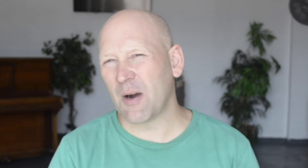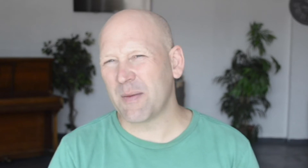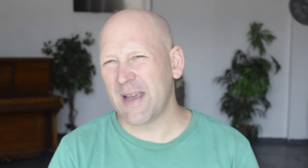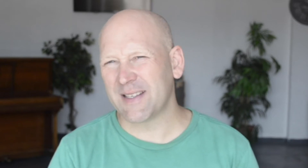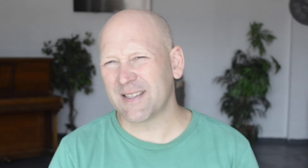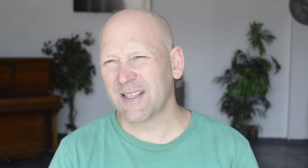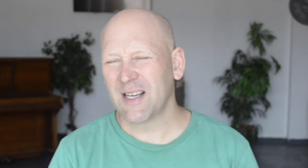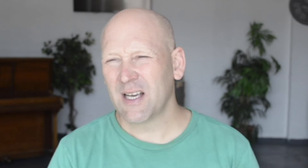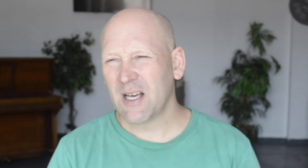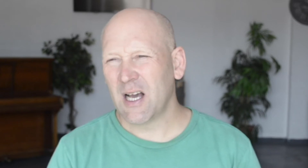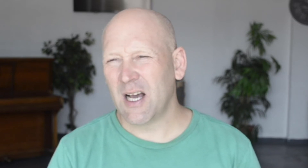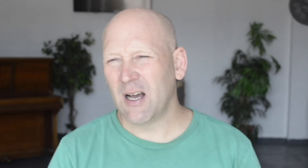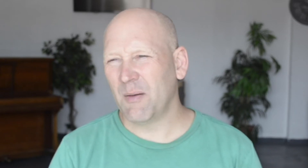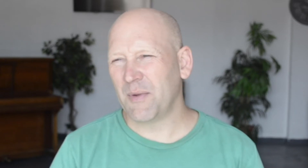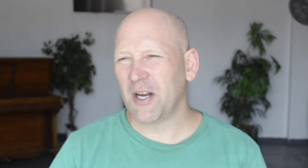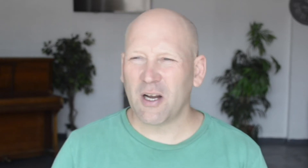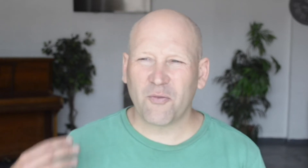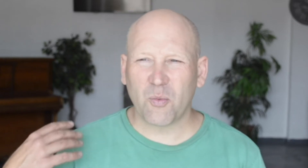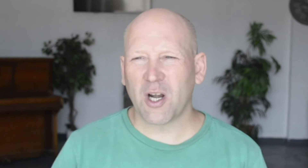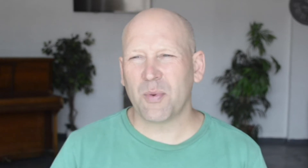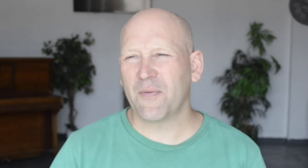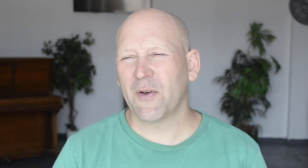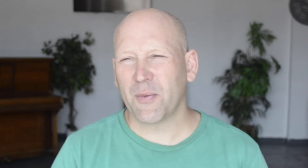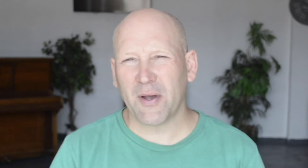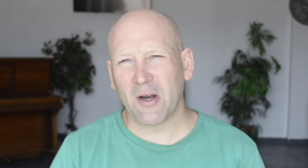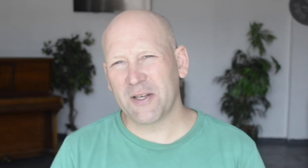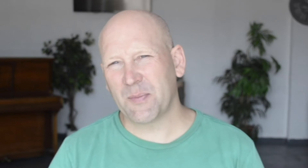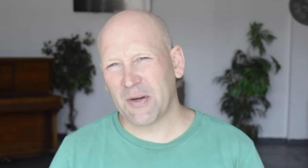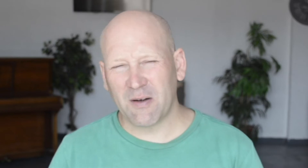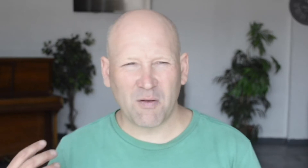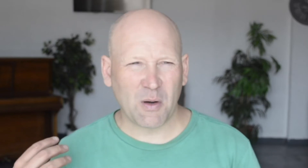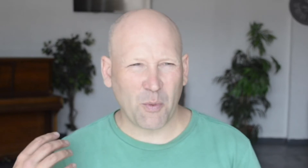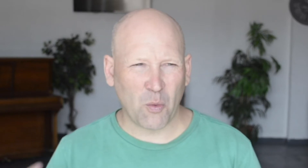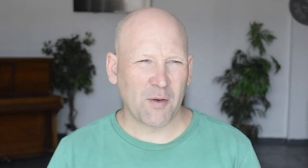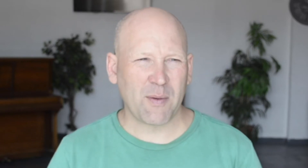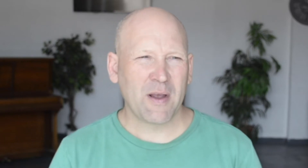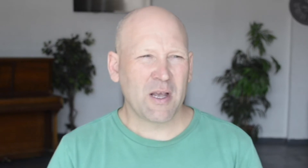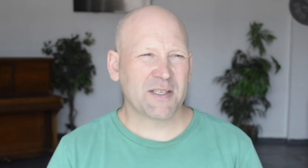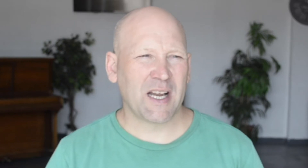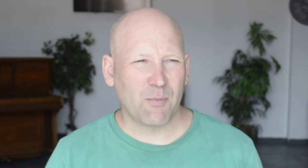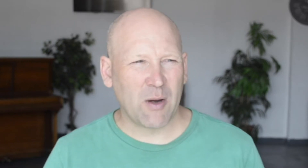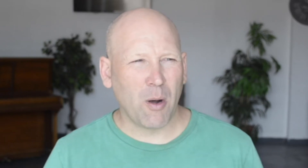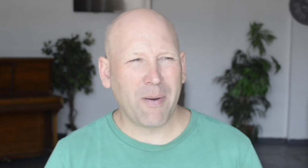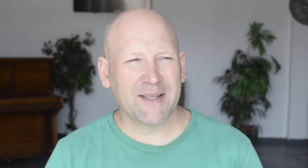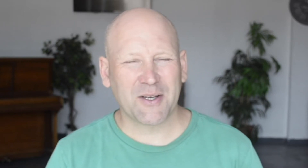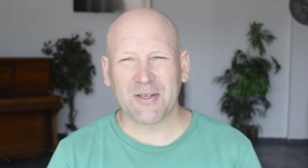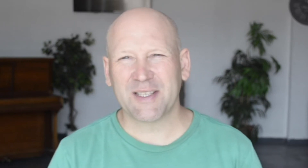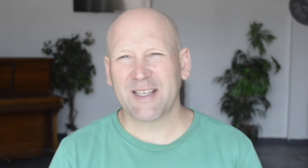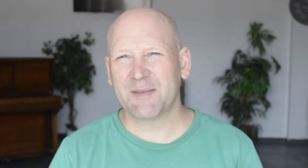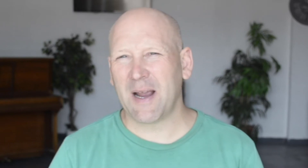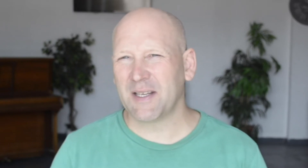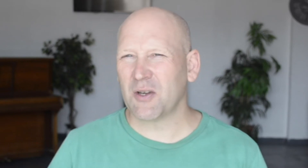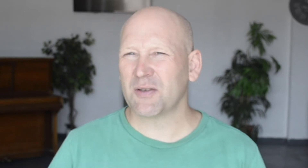much of that we miss. You know, if we want to be filled with the Holy Spirit and we want to celebrate what